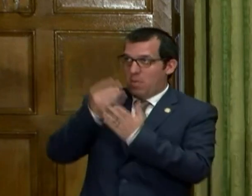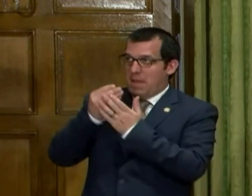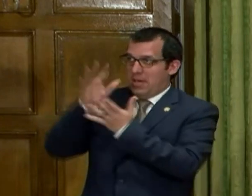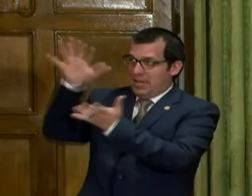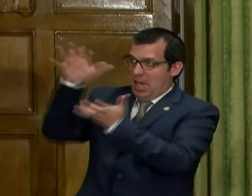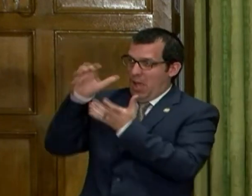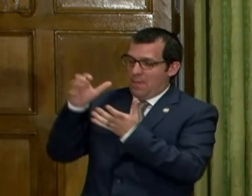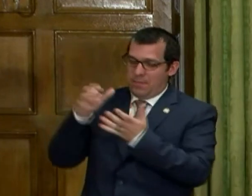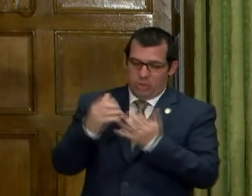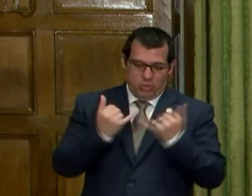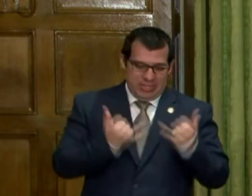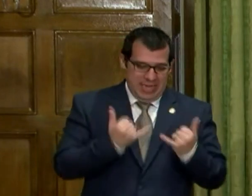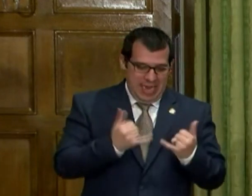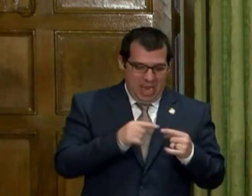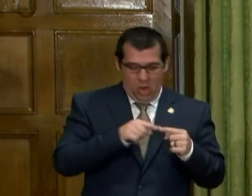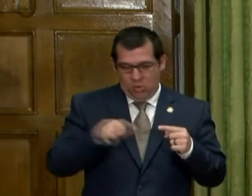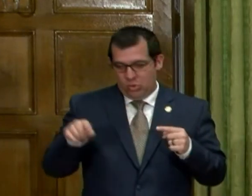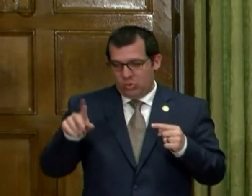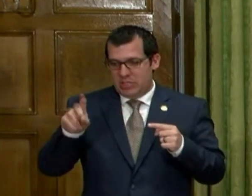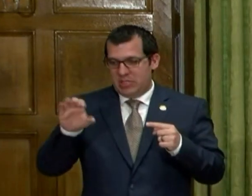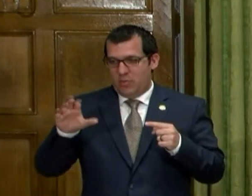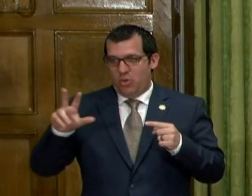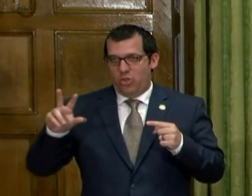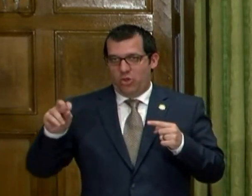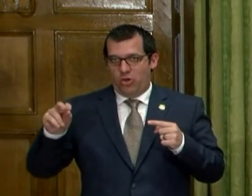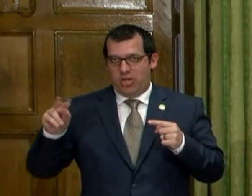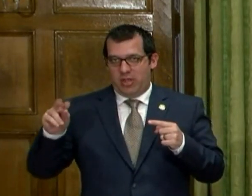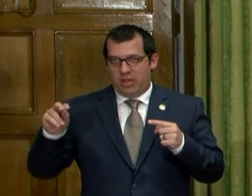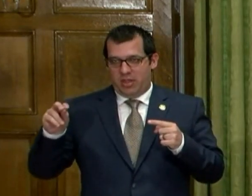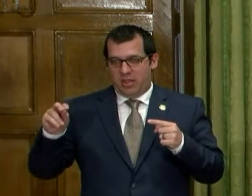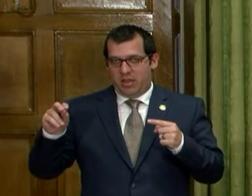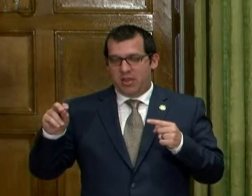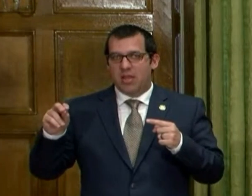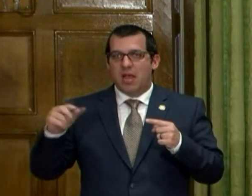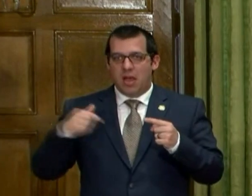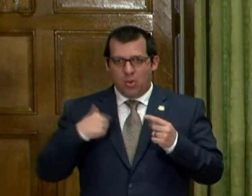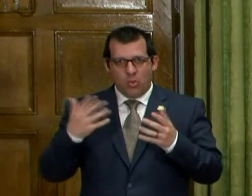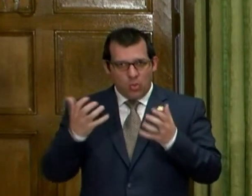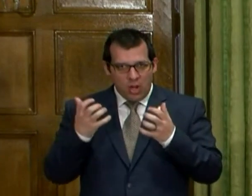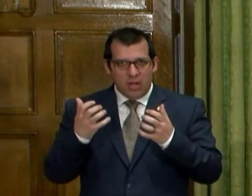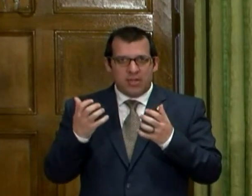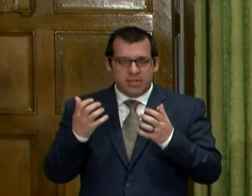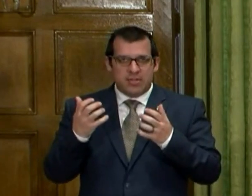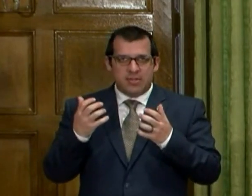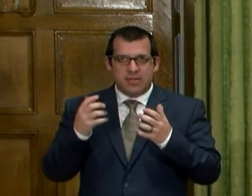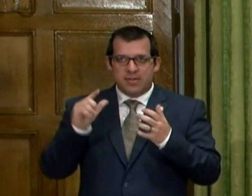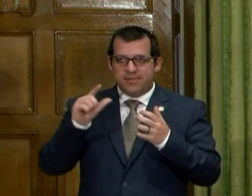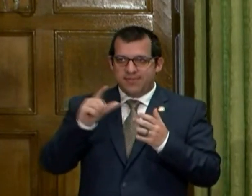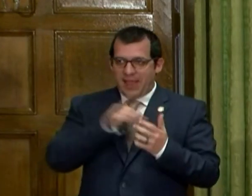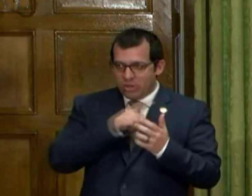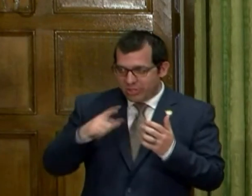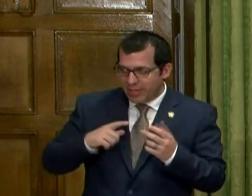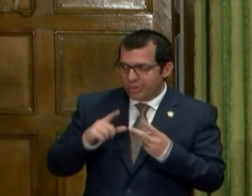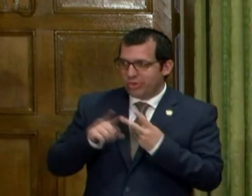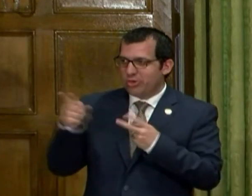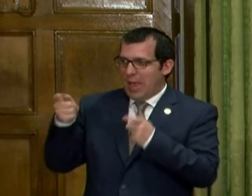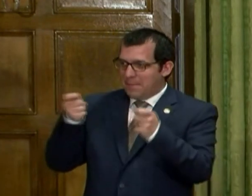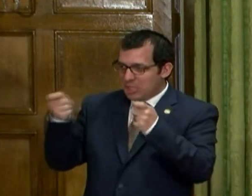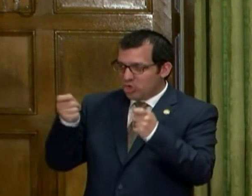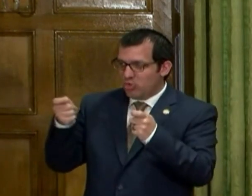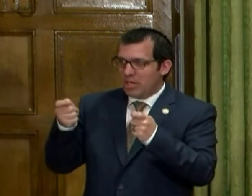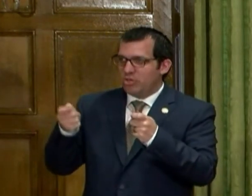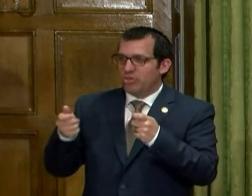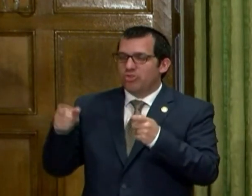in between now and December 30th. And I wanted to have legislators, my